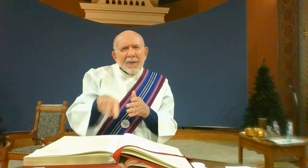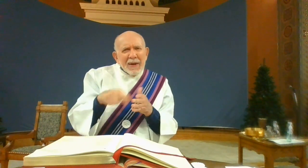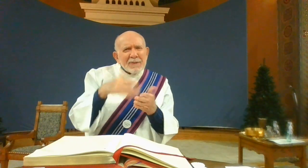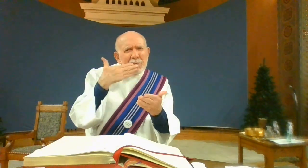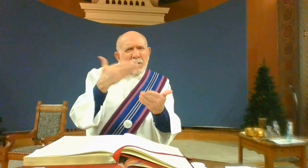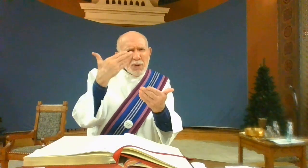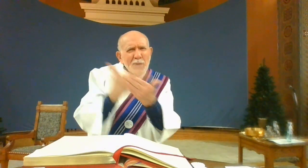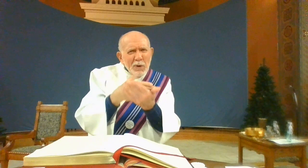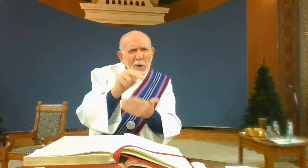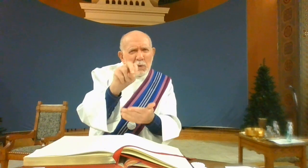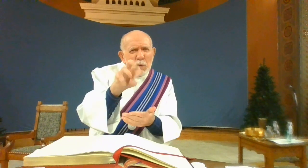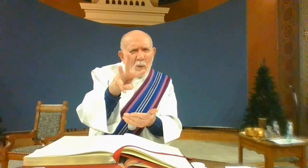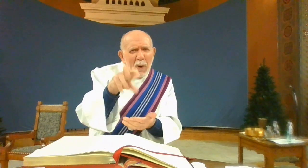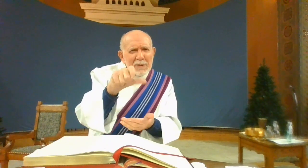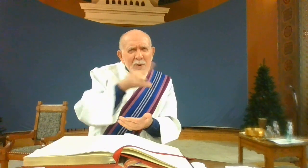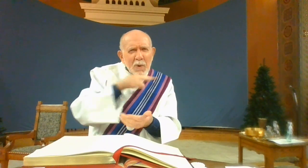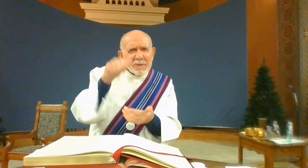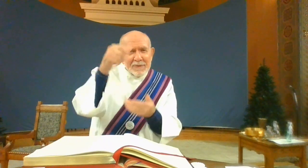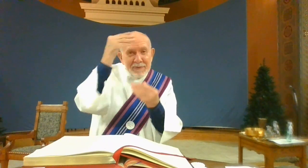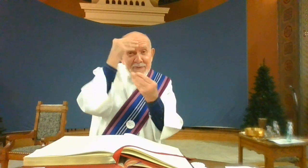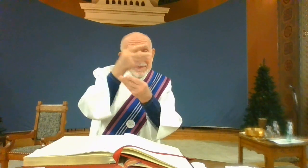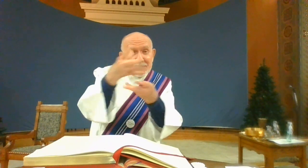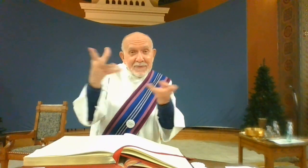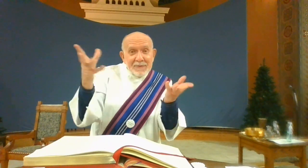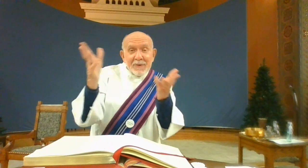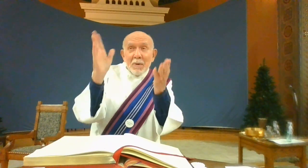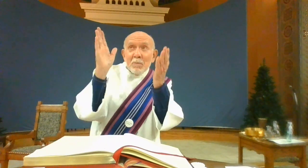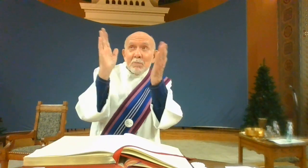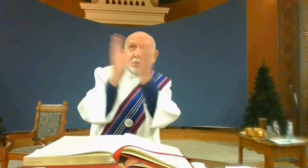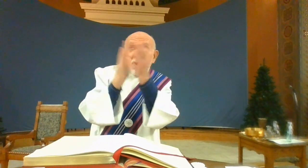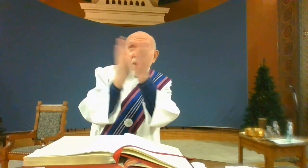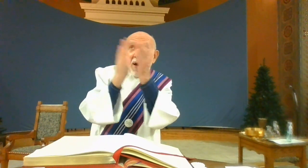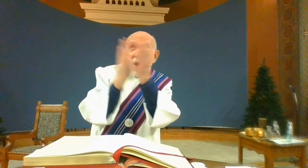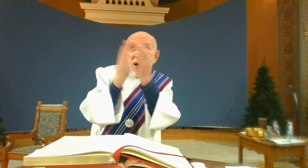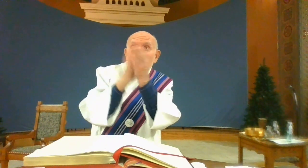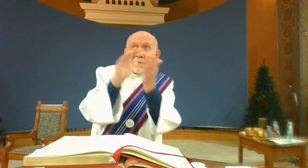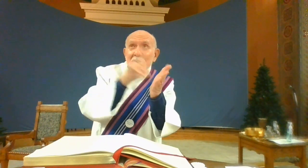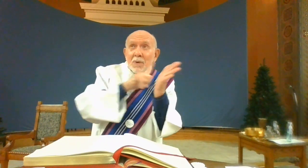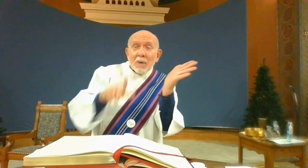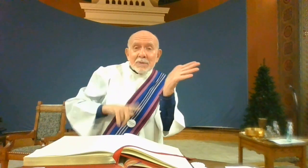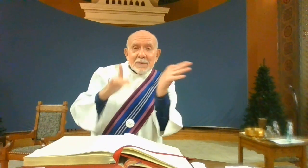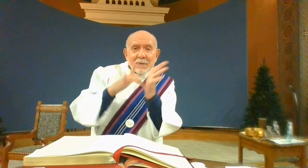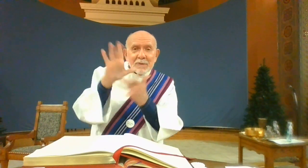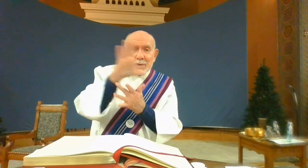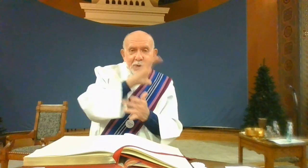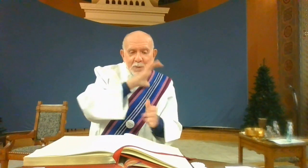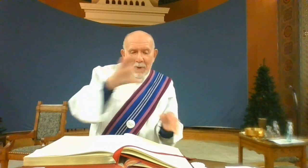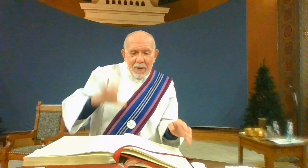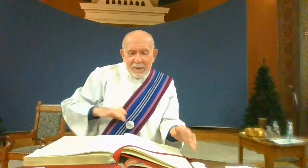The Gospel of the Lord. Praise to you, Lord Jesus Christ.